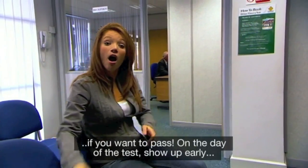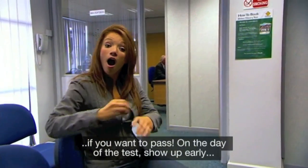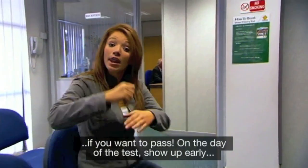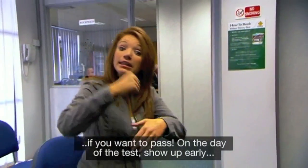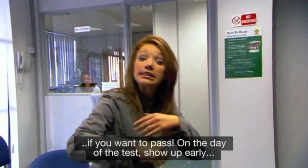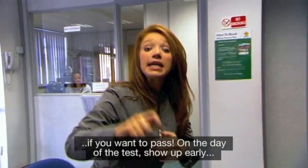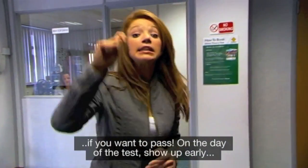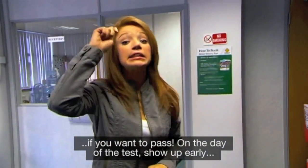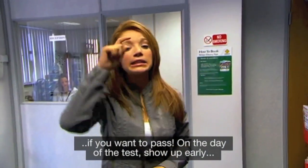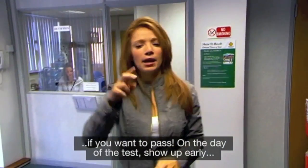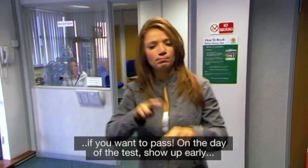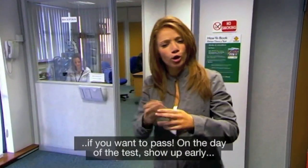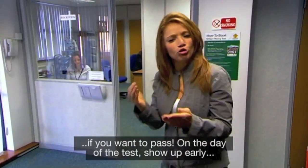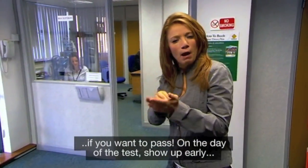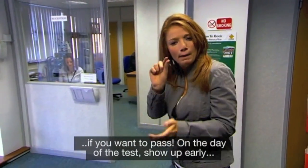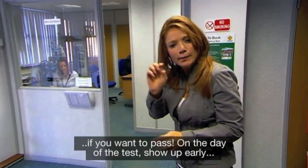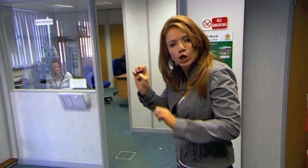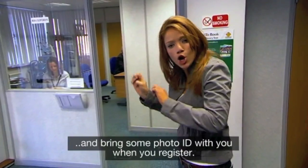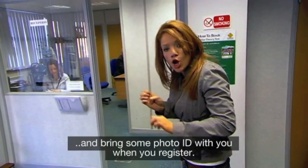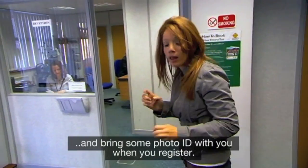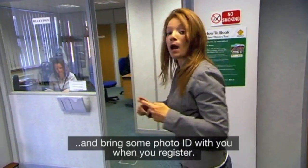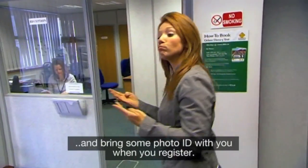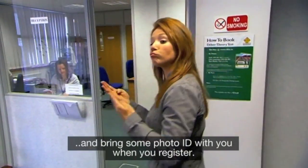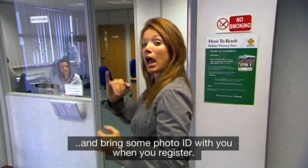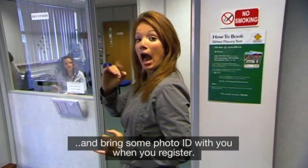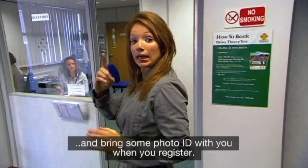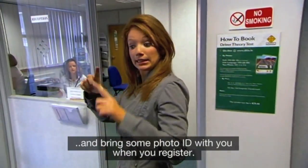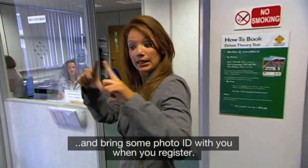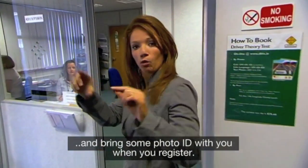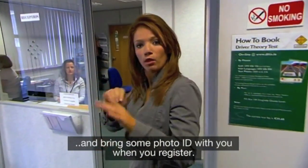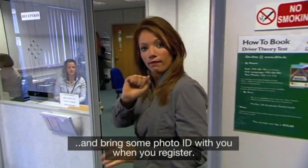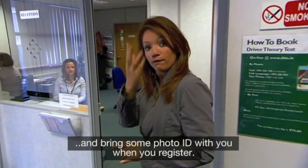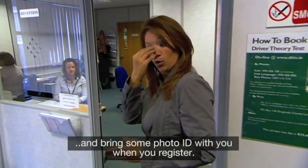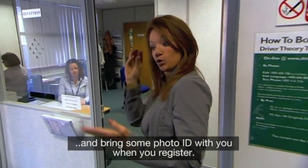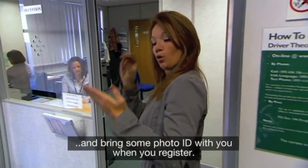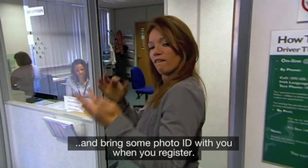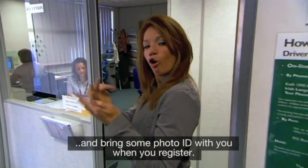the day of the test, show up early and bring some photo ID with you when you register.